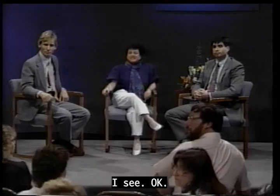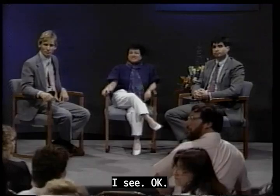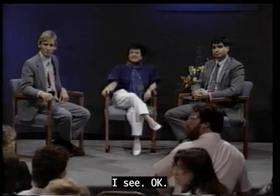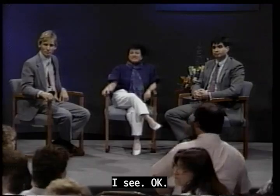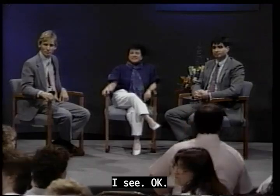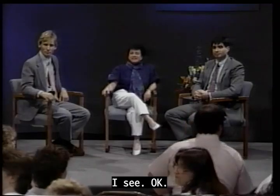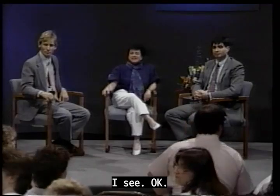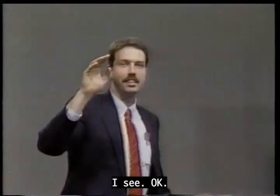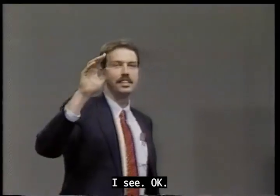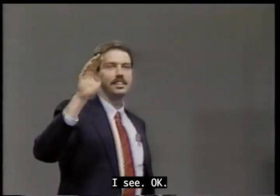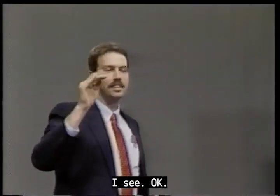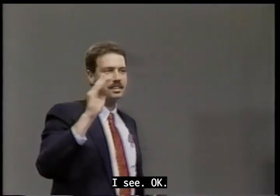Yes, Mark?